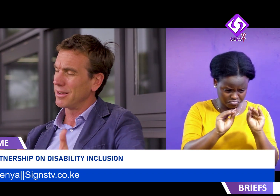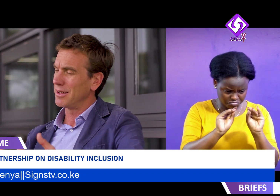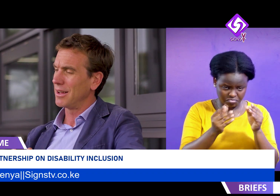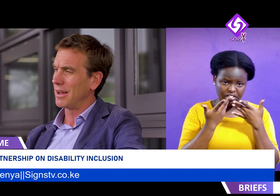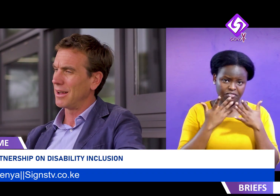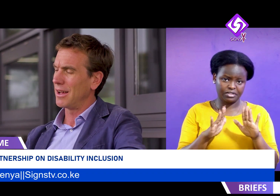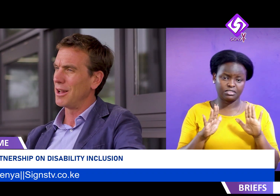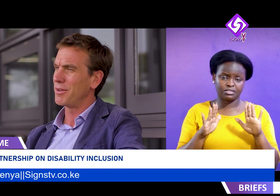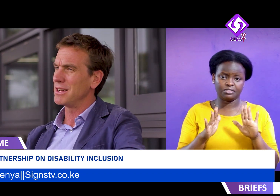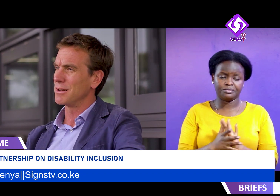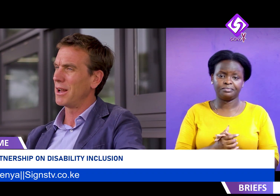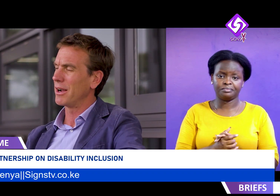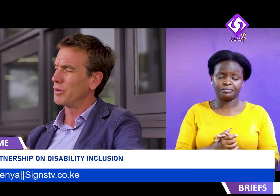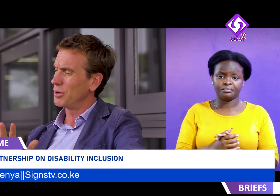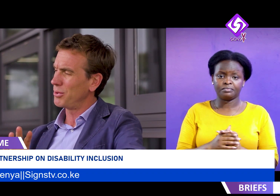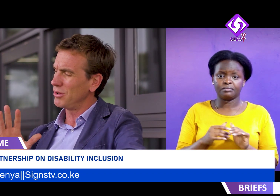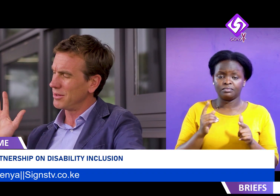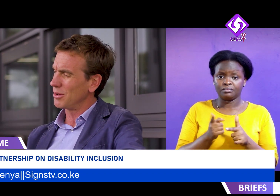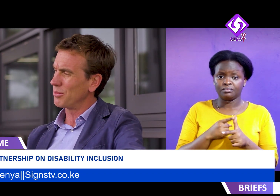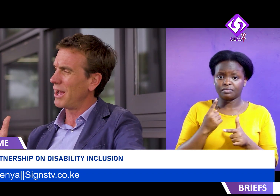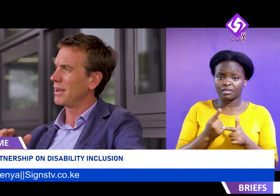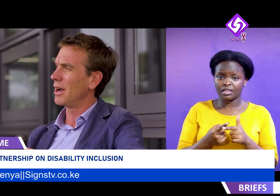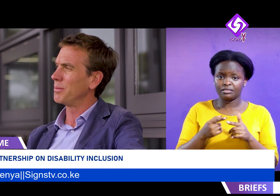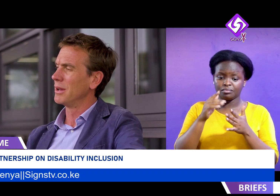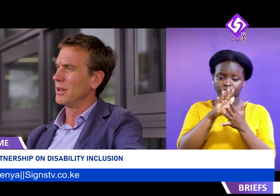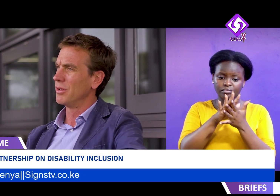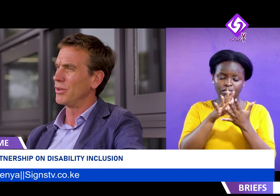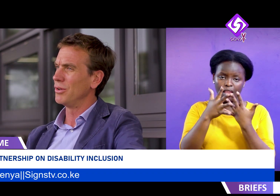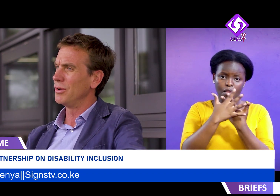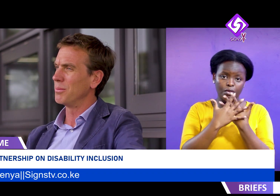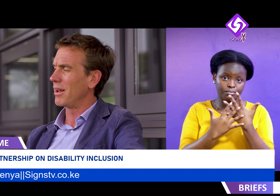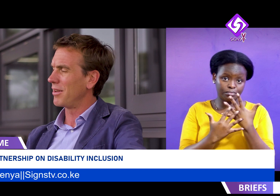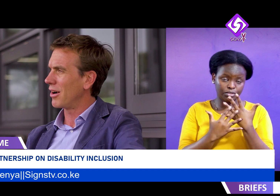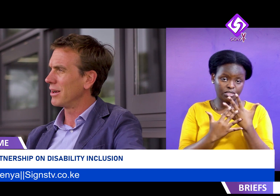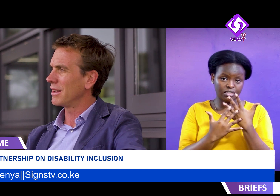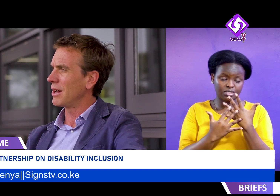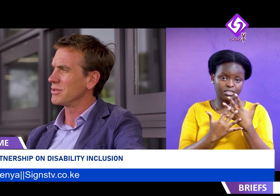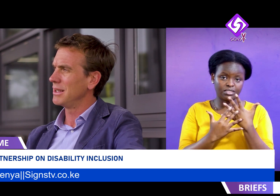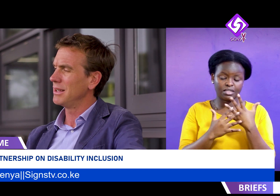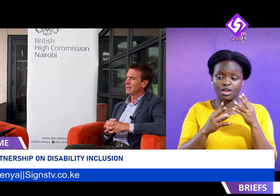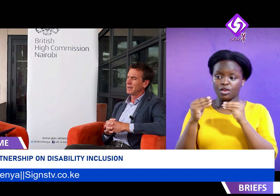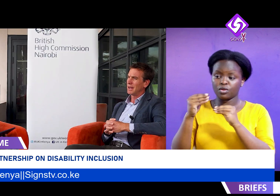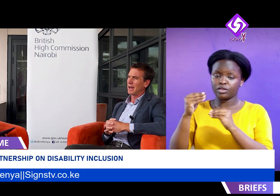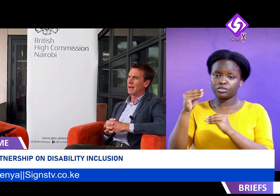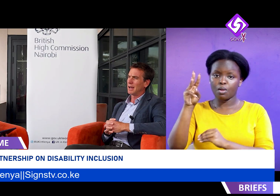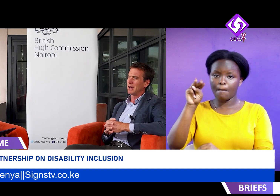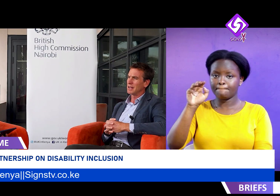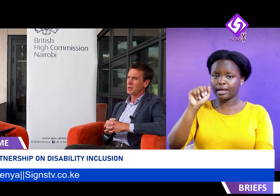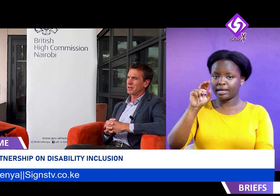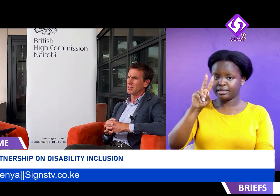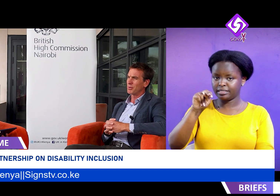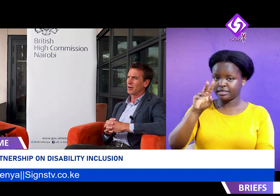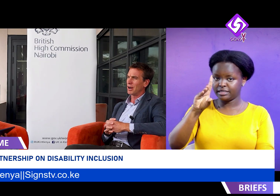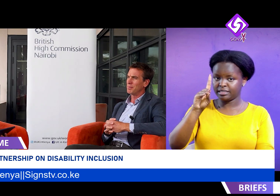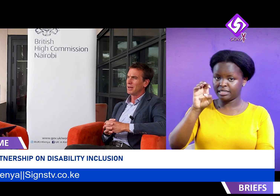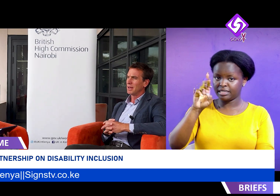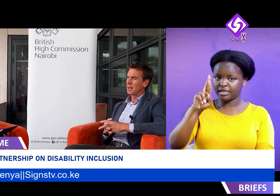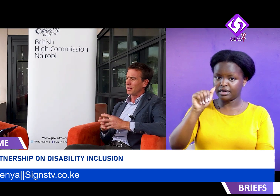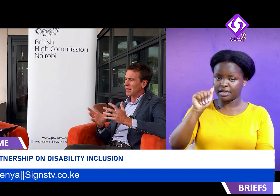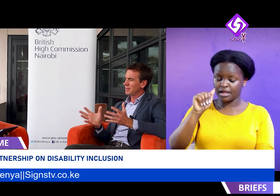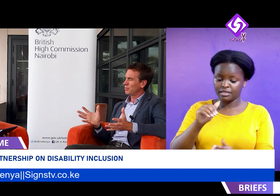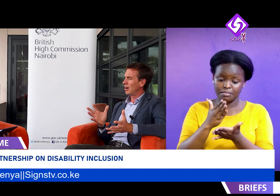Then at an event to flag off computers that we're heading up to Mandera County as part of the